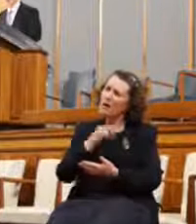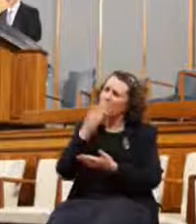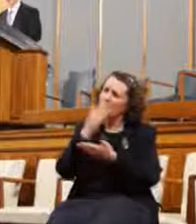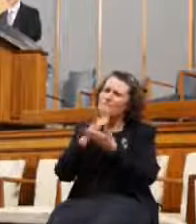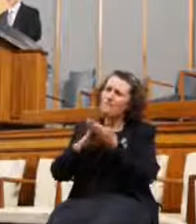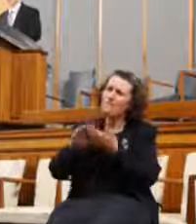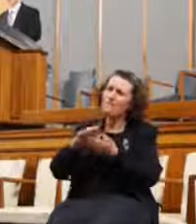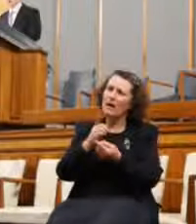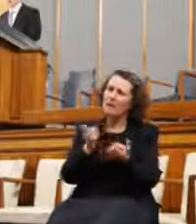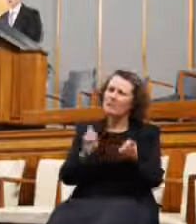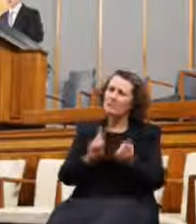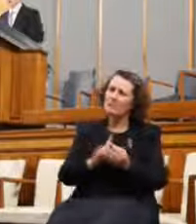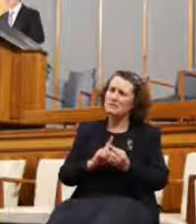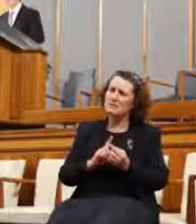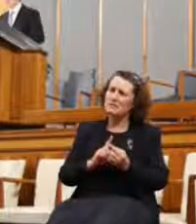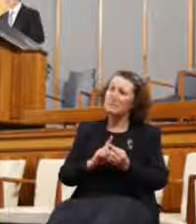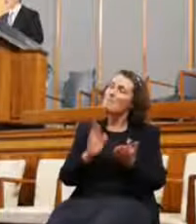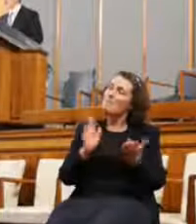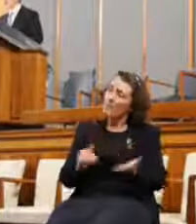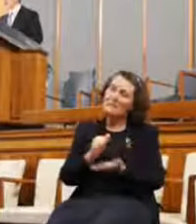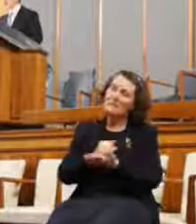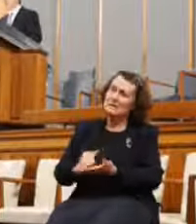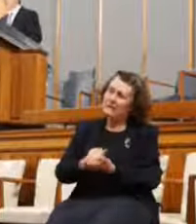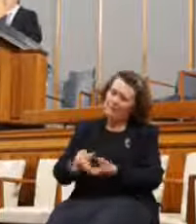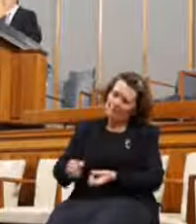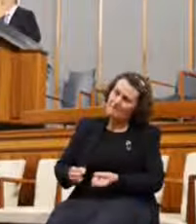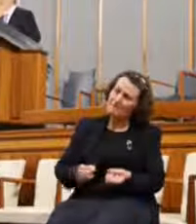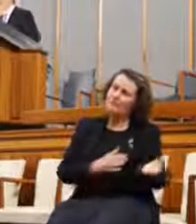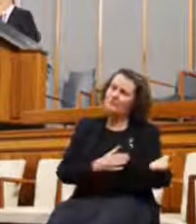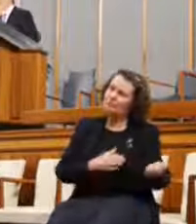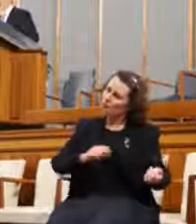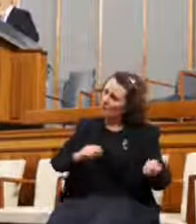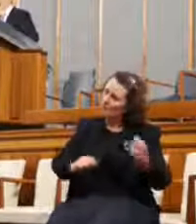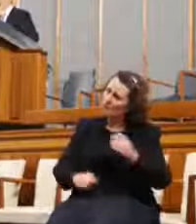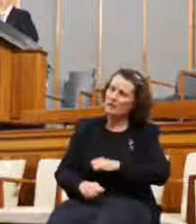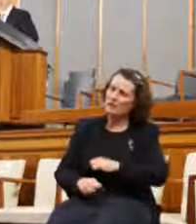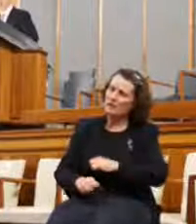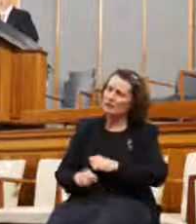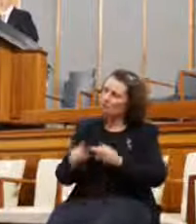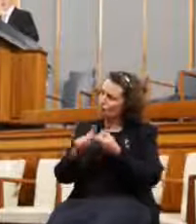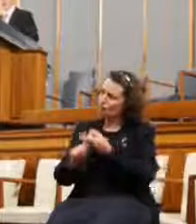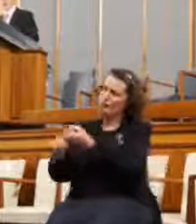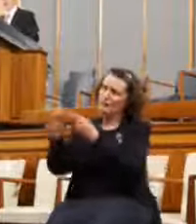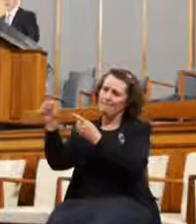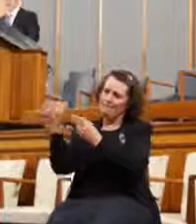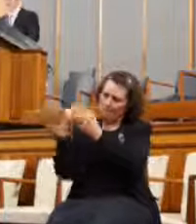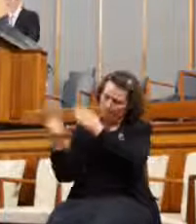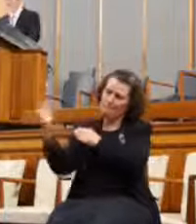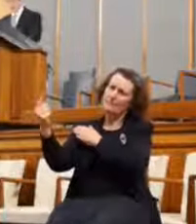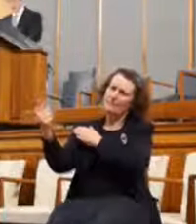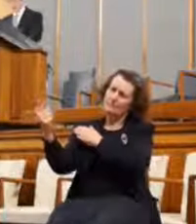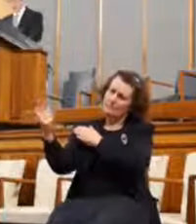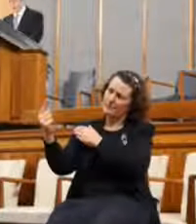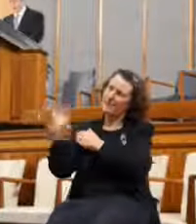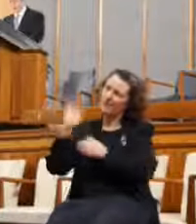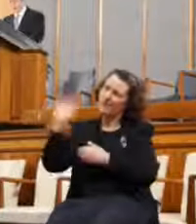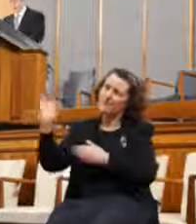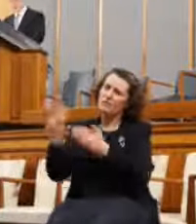repent of all our sin, when we trust in him alone for new life and